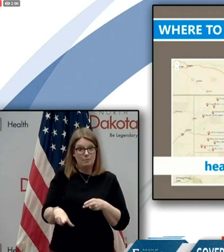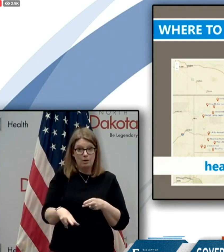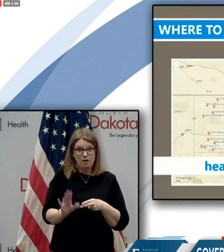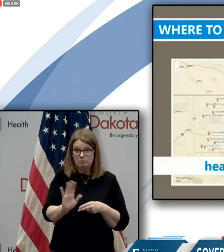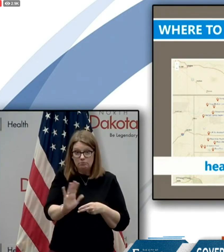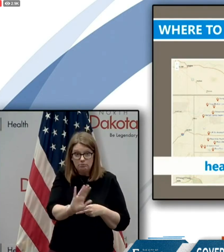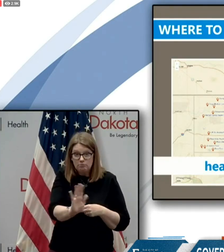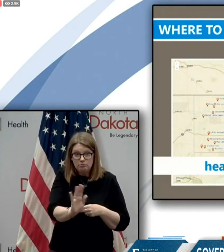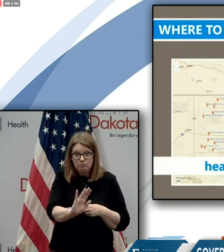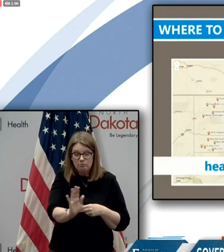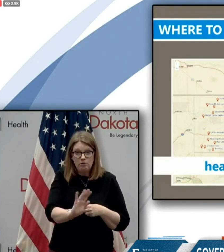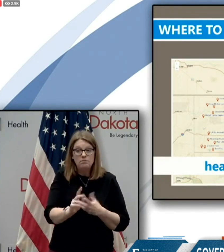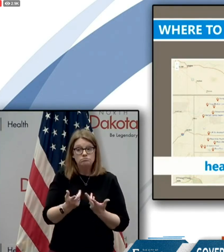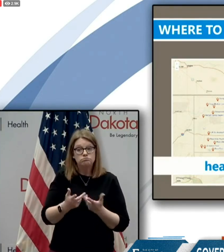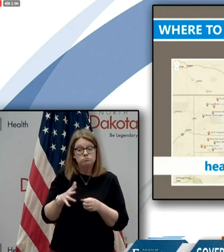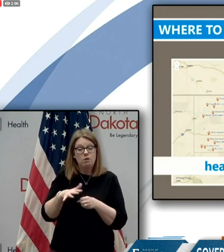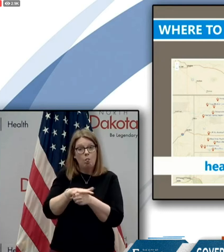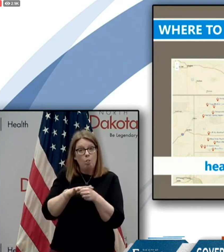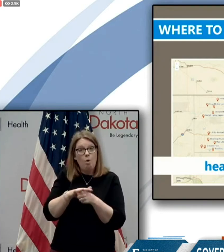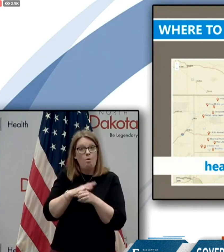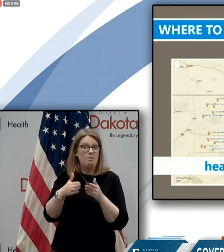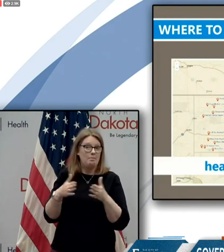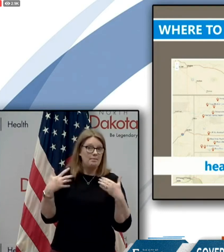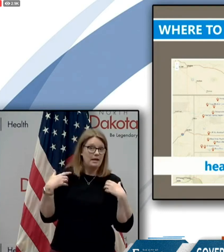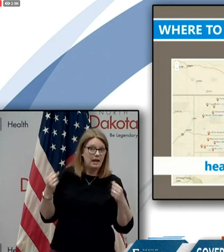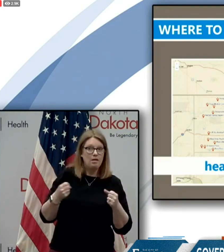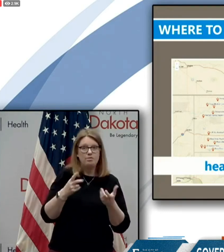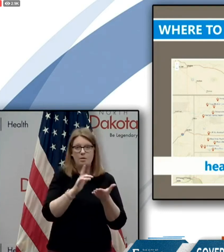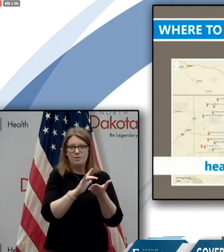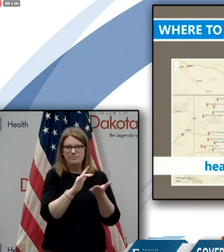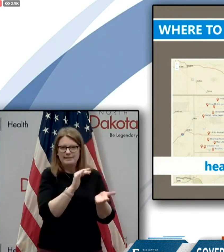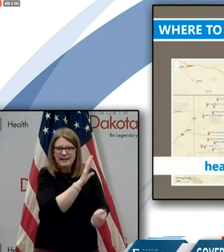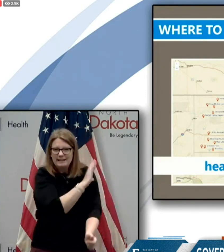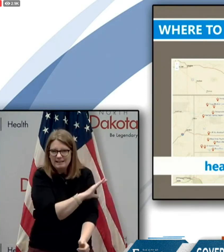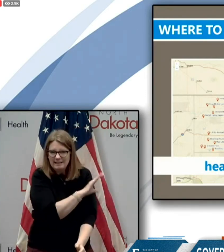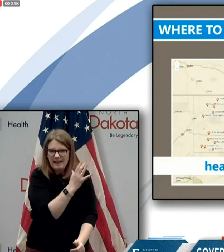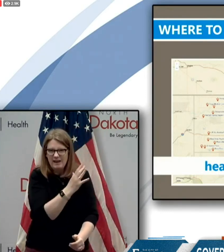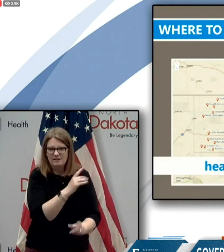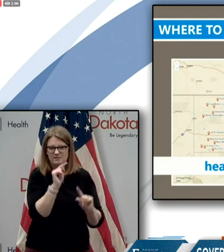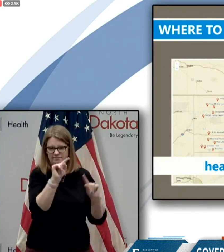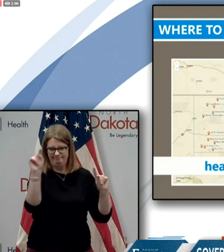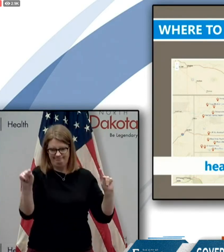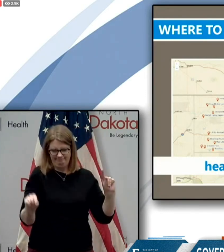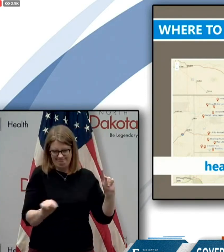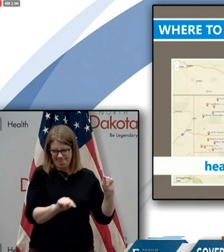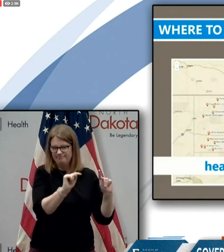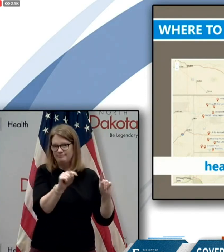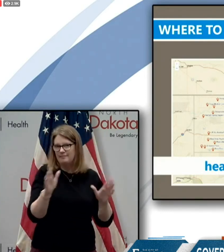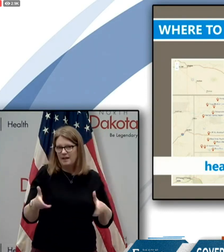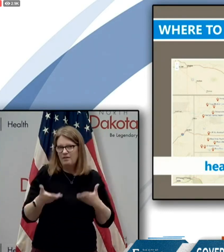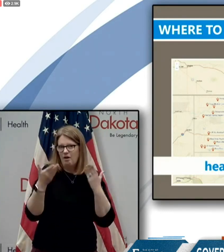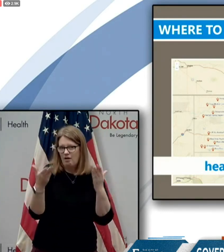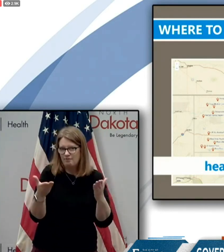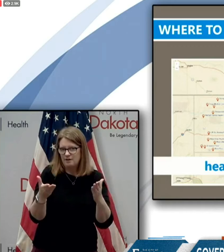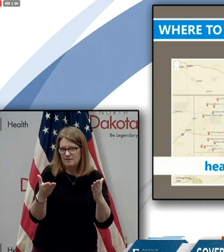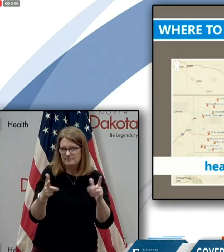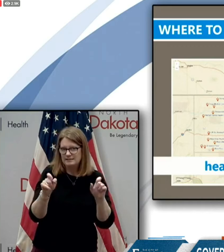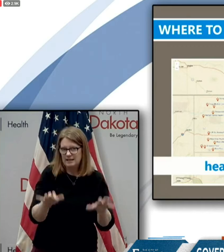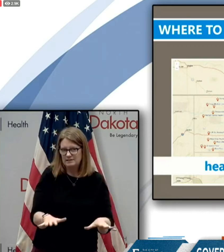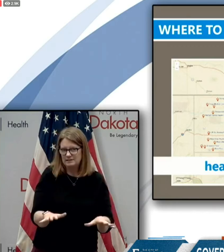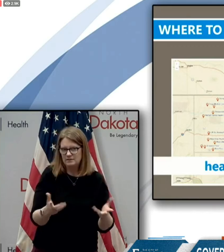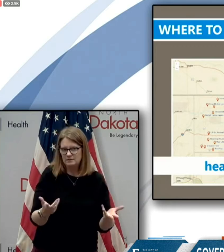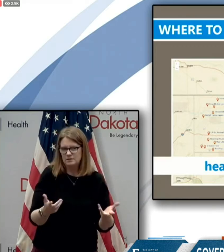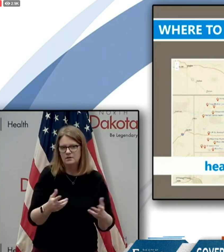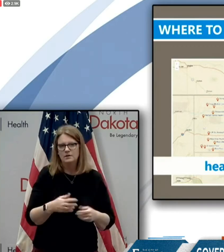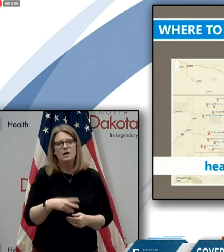These are local, either public health or medical providers or clinics that are offering testing. But again, you